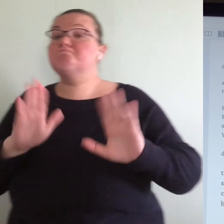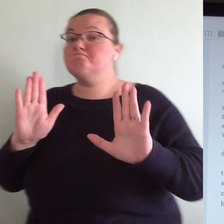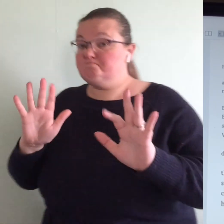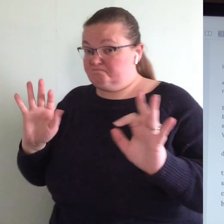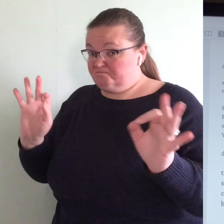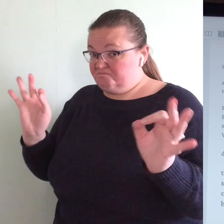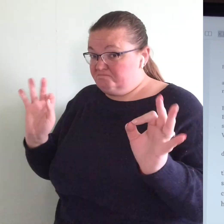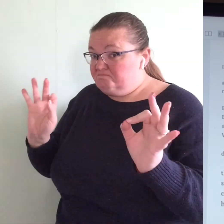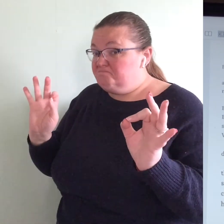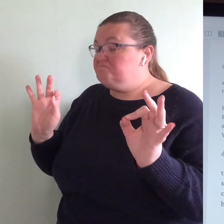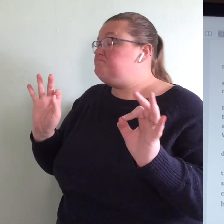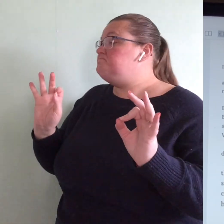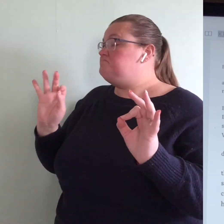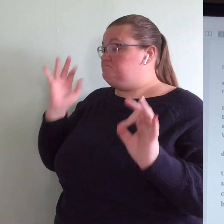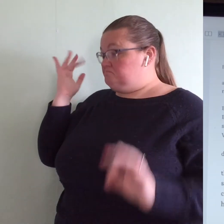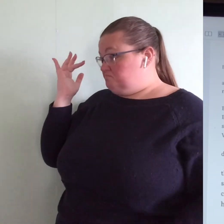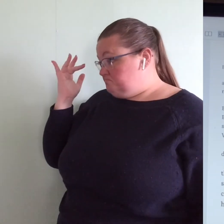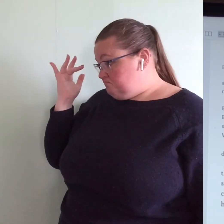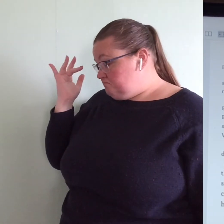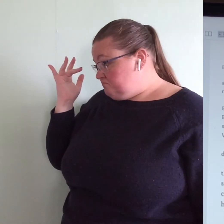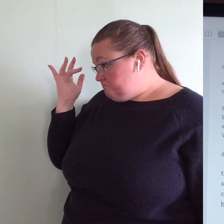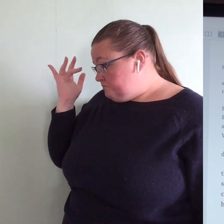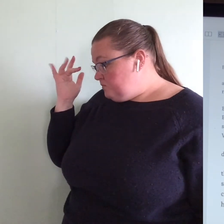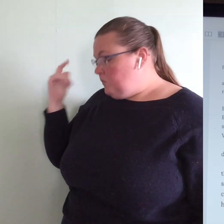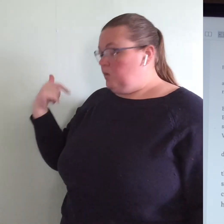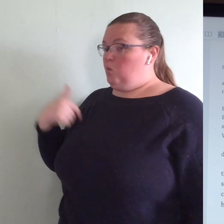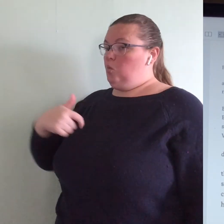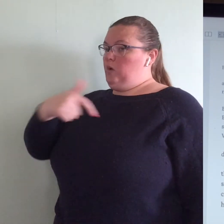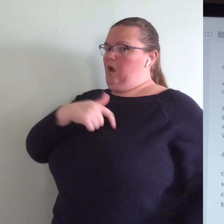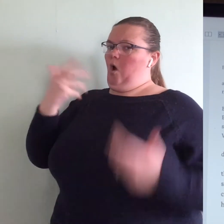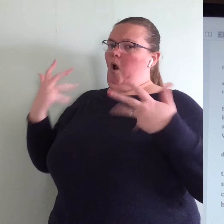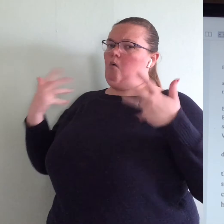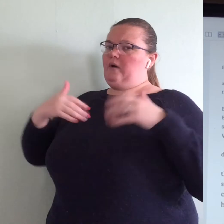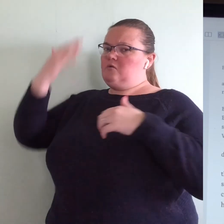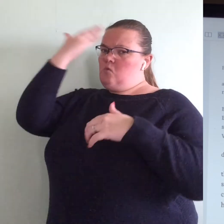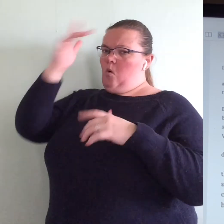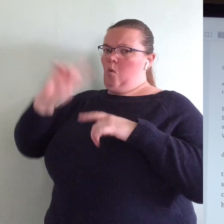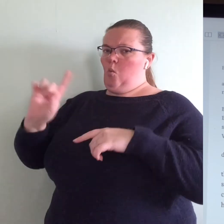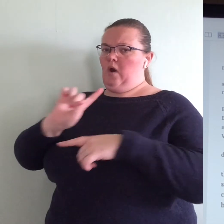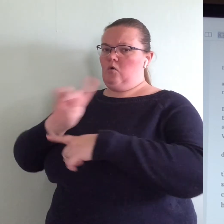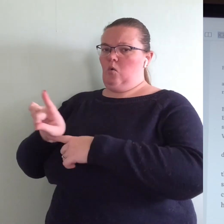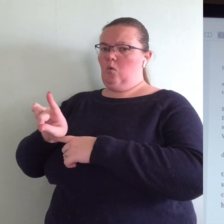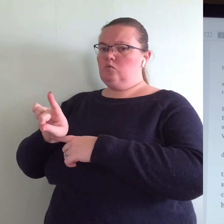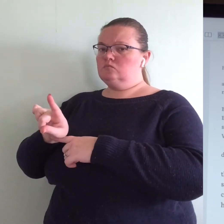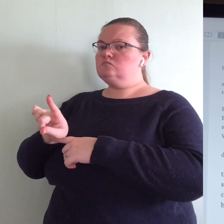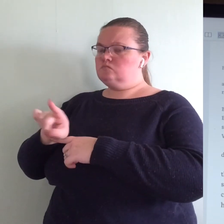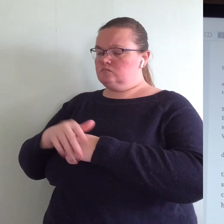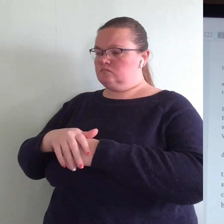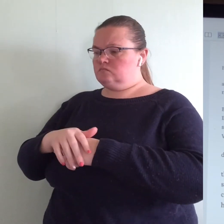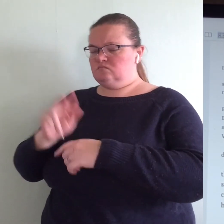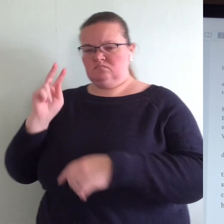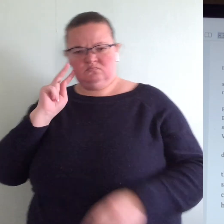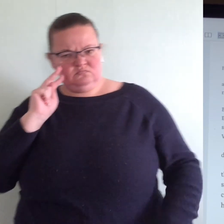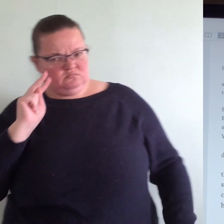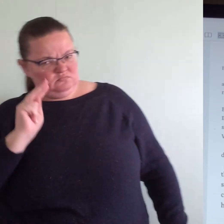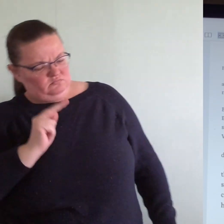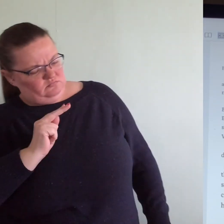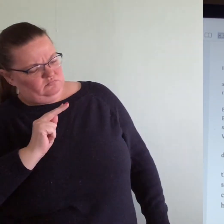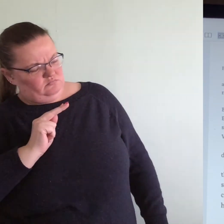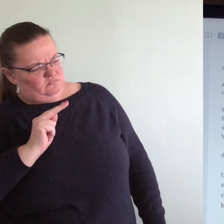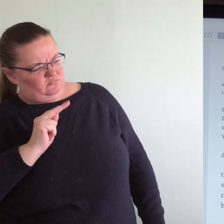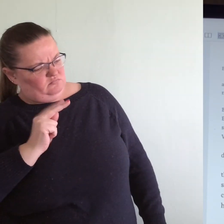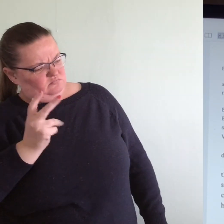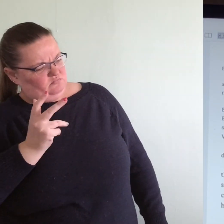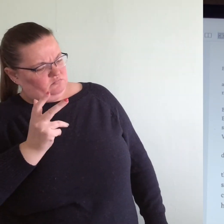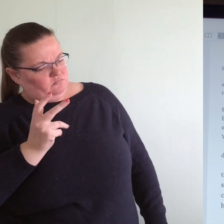reason there's no use for us looking, said Mr. Beaver, is that we know already where he's gone. Everyone stared in